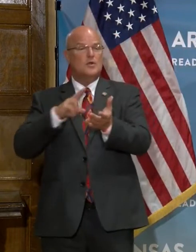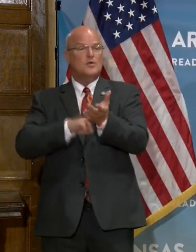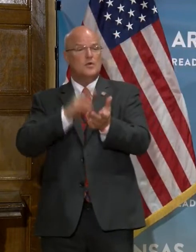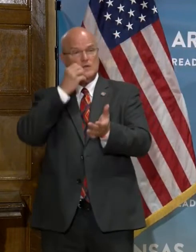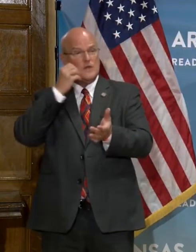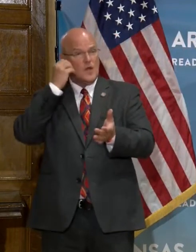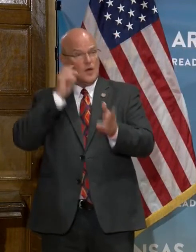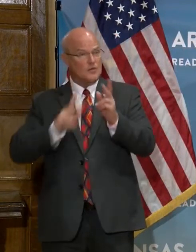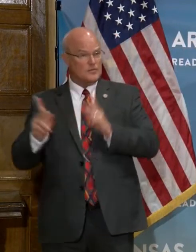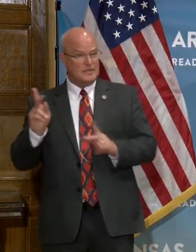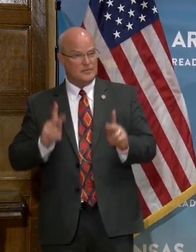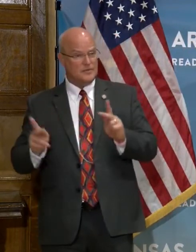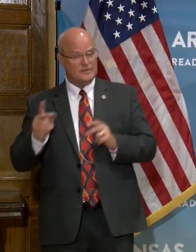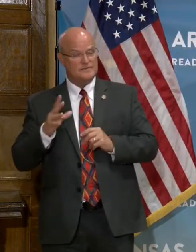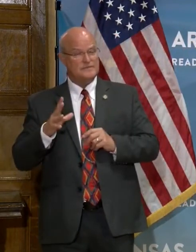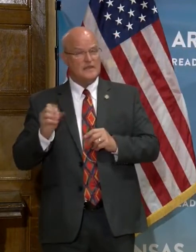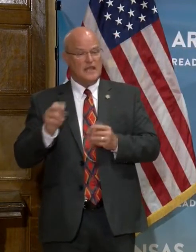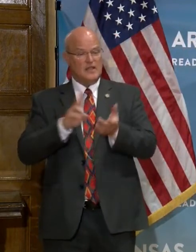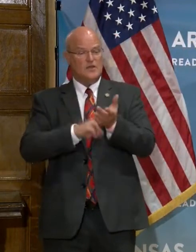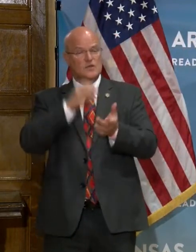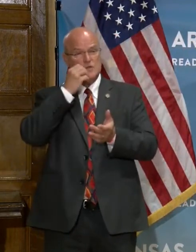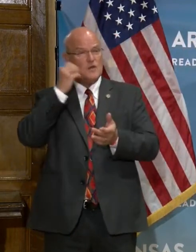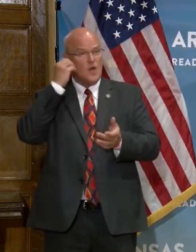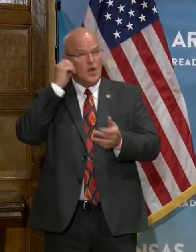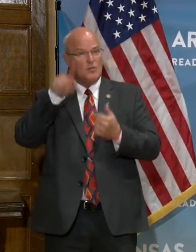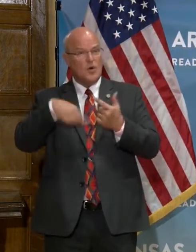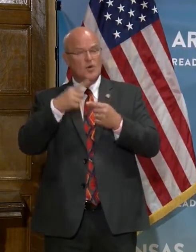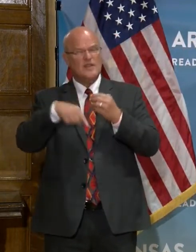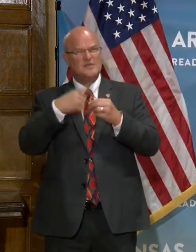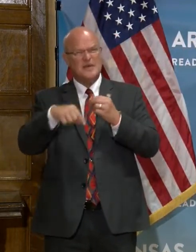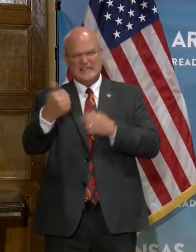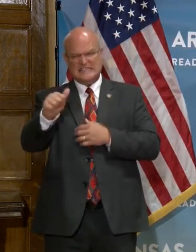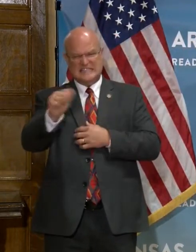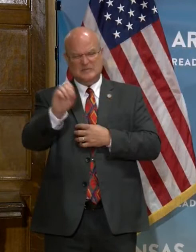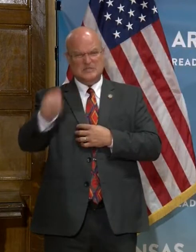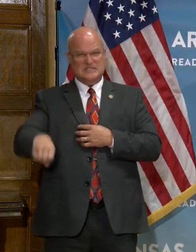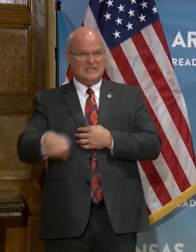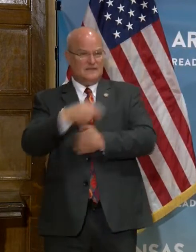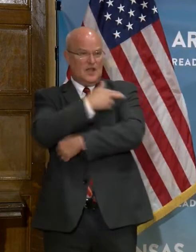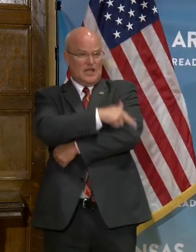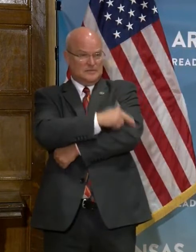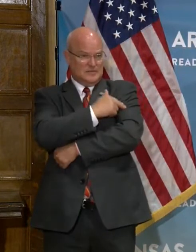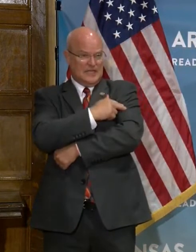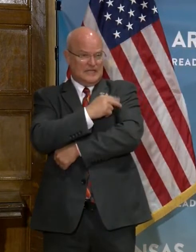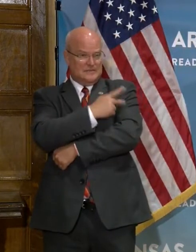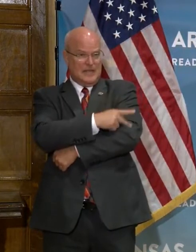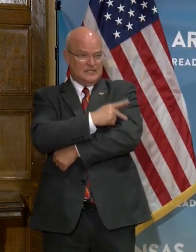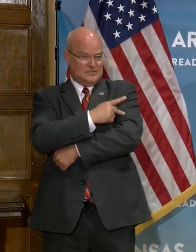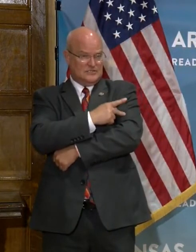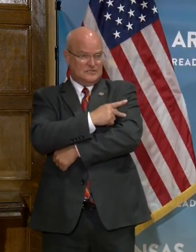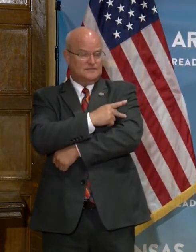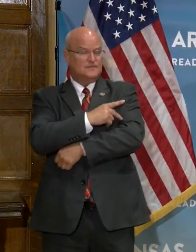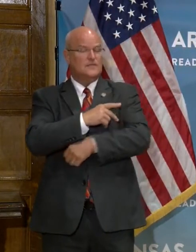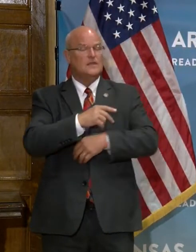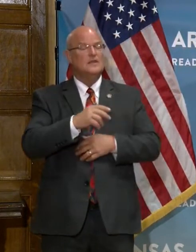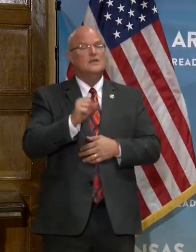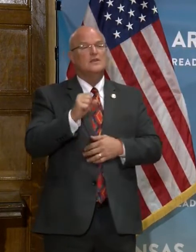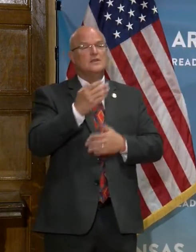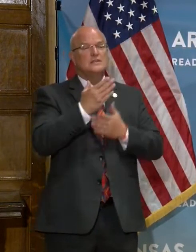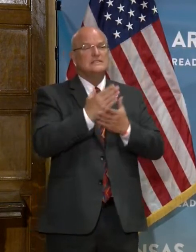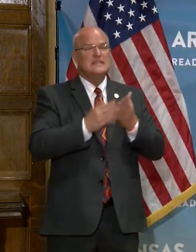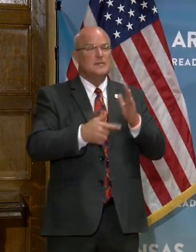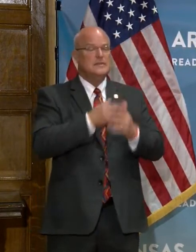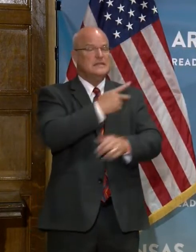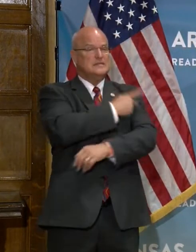home patients, and nursing home patients only make up about 10% of our hospitalized patients. Some of